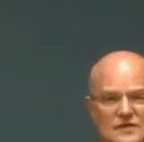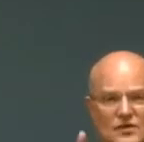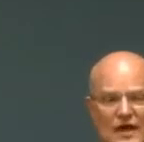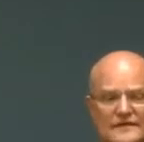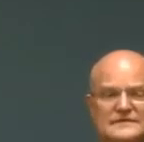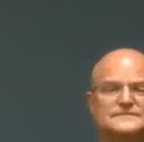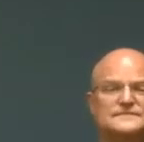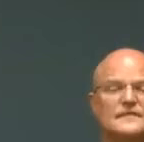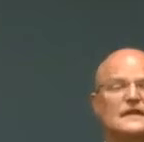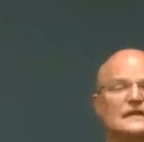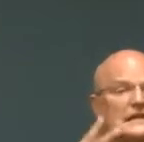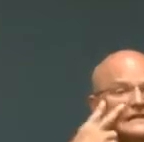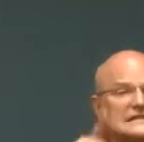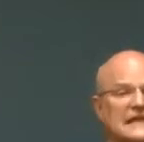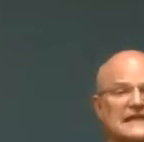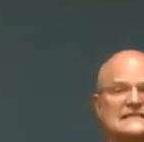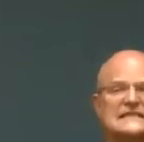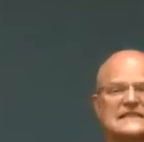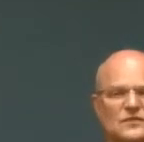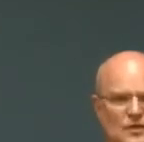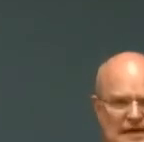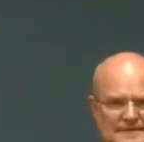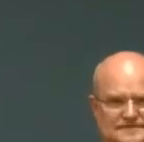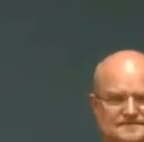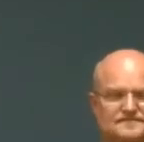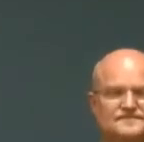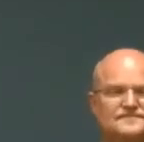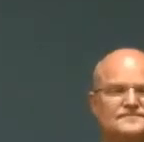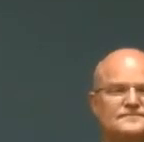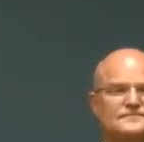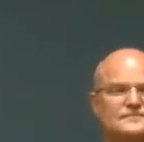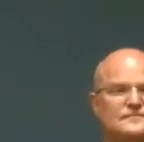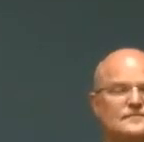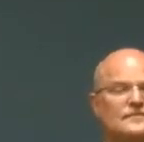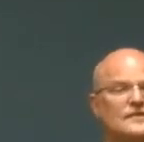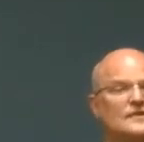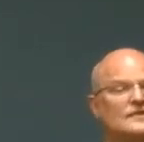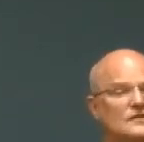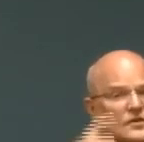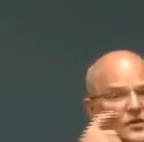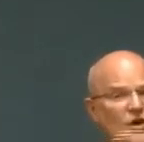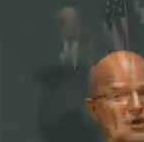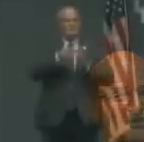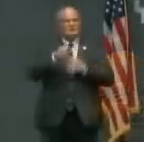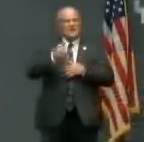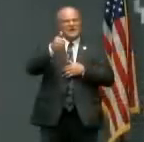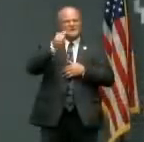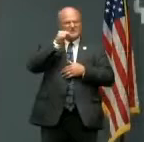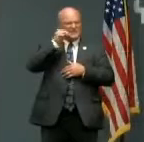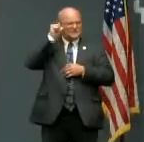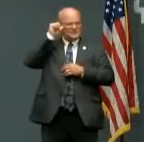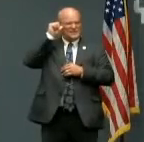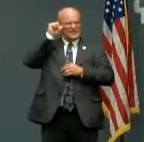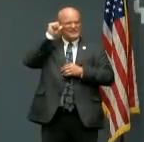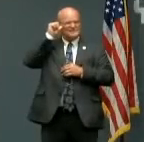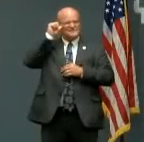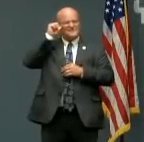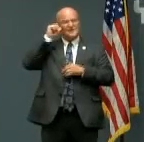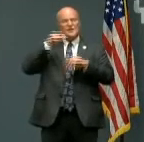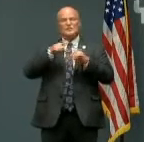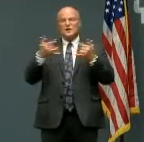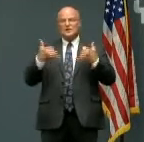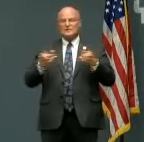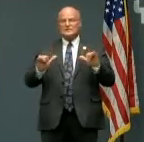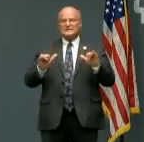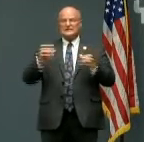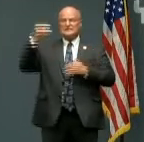graphs that will let us see this in a different way, and you can see that we're up a little bit from yesterday, but we're still